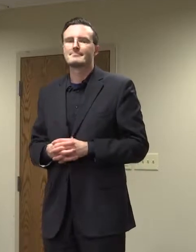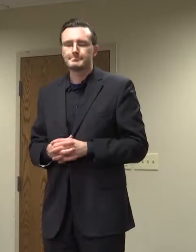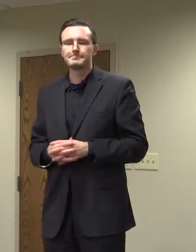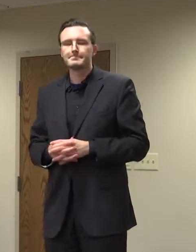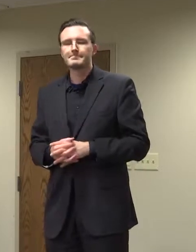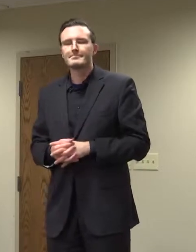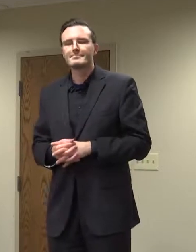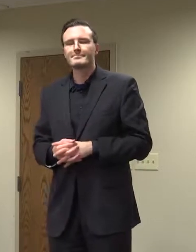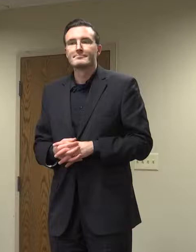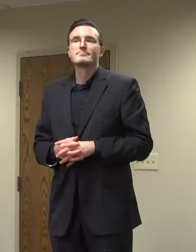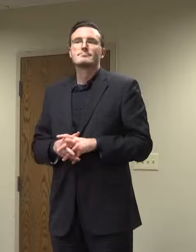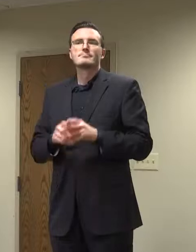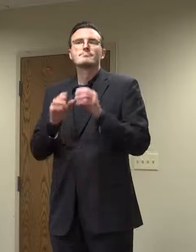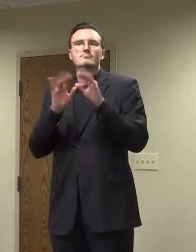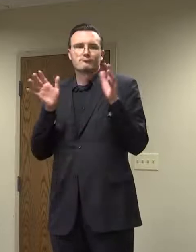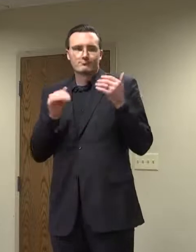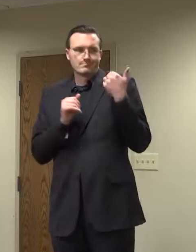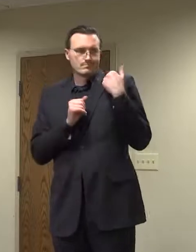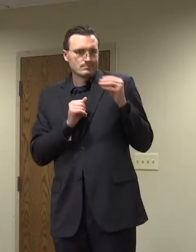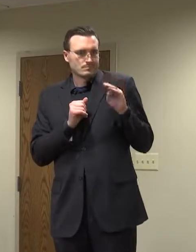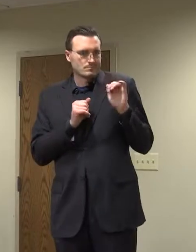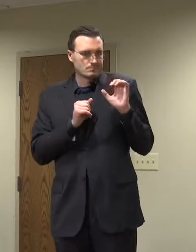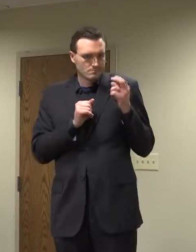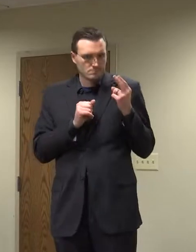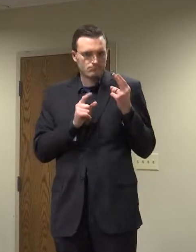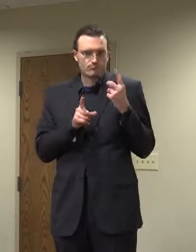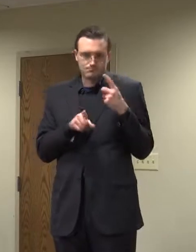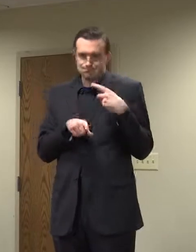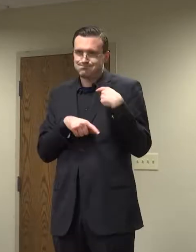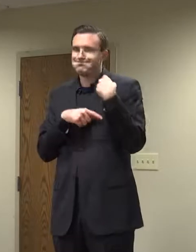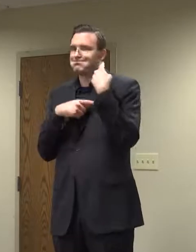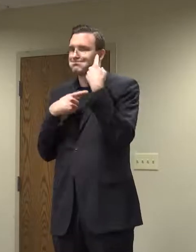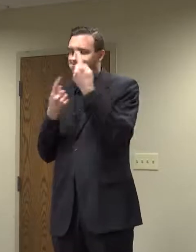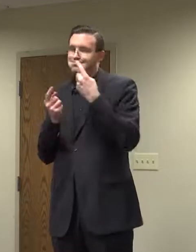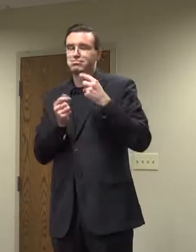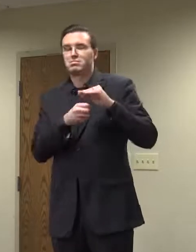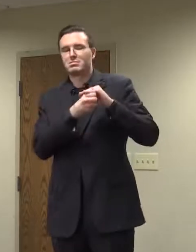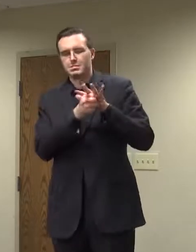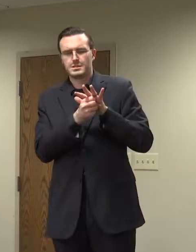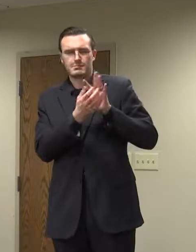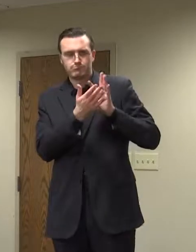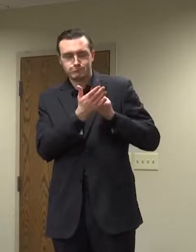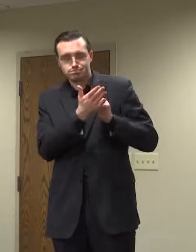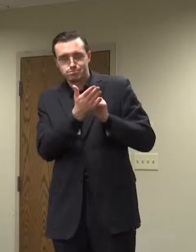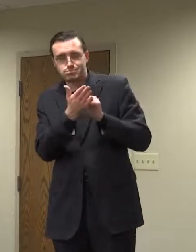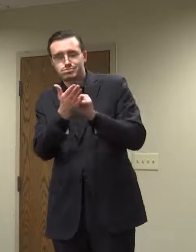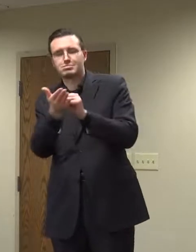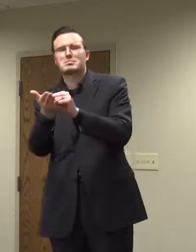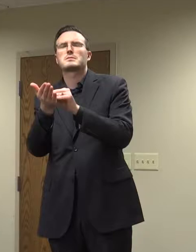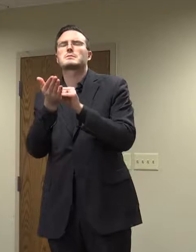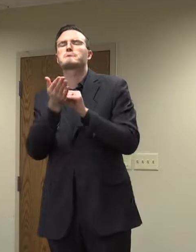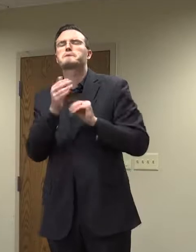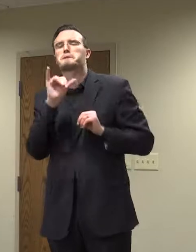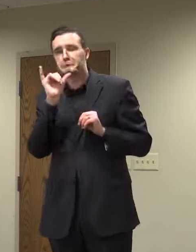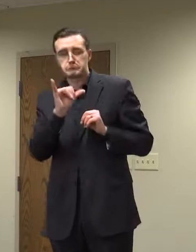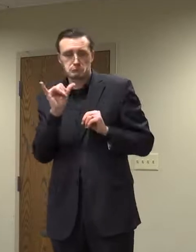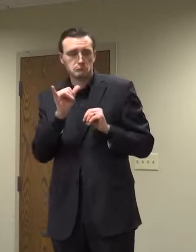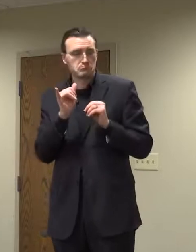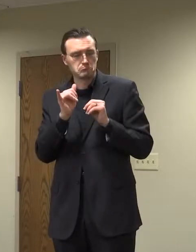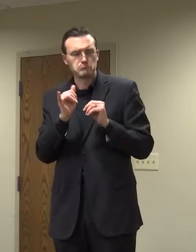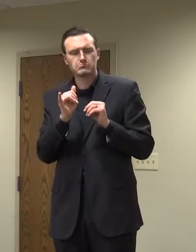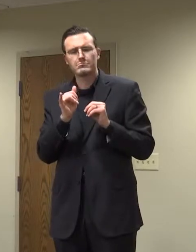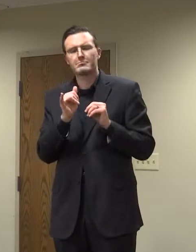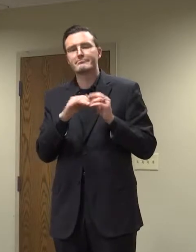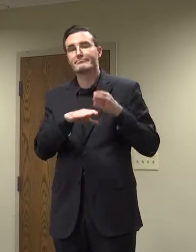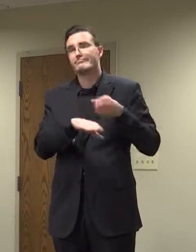Obviously, we've learned a lot since March about the COVID-19 virus and how it spreads and such. Is there any inclination as to